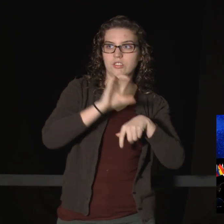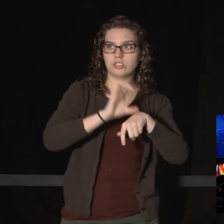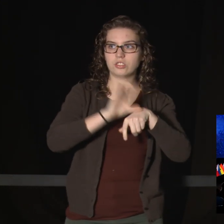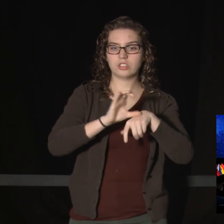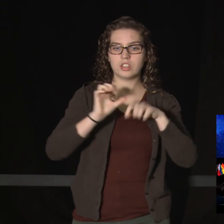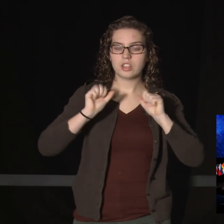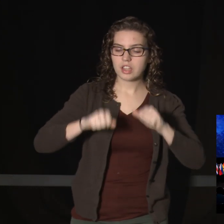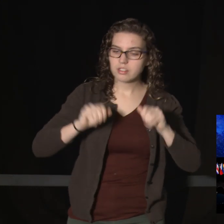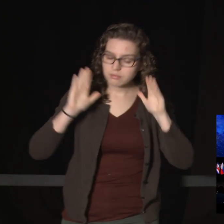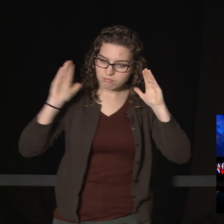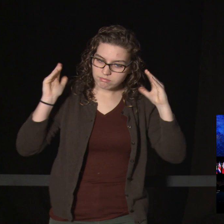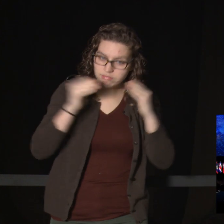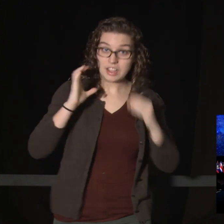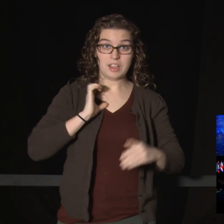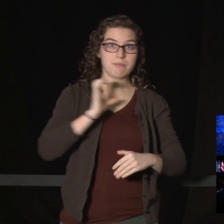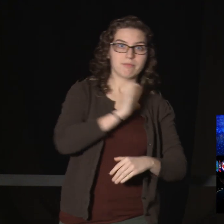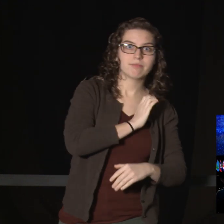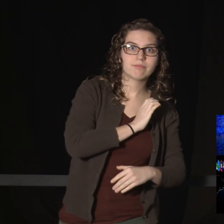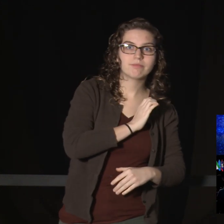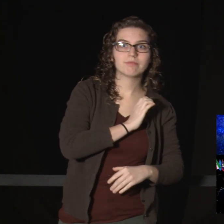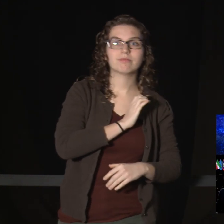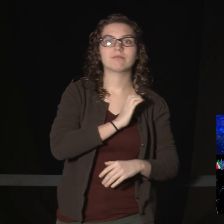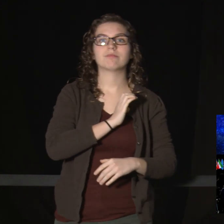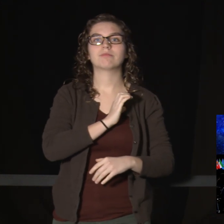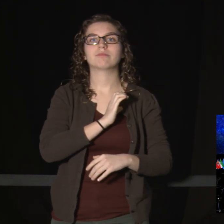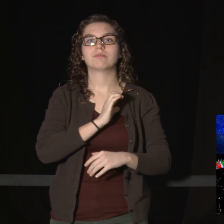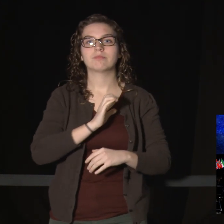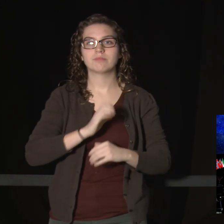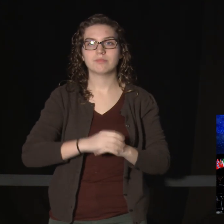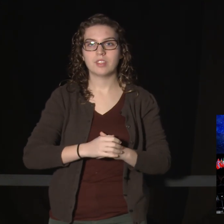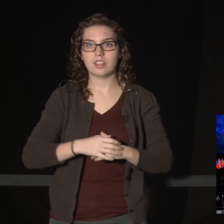with committees and commissions.